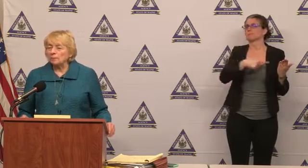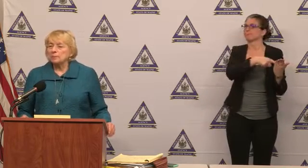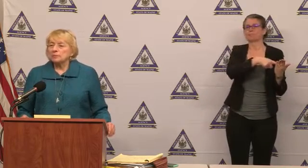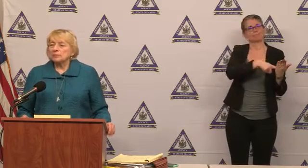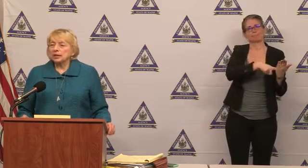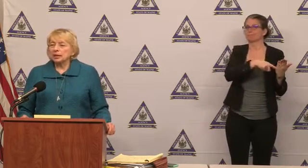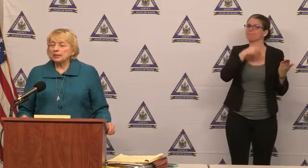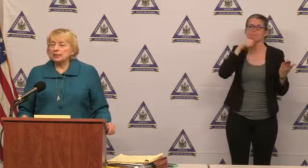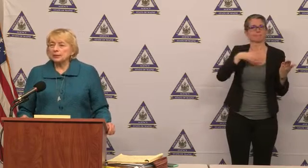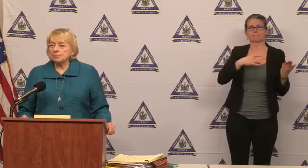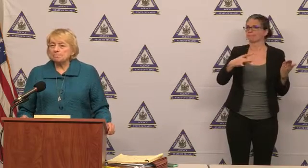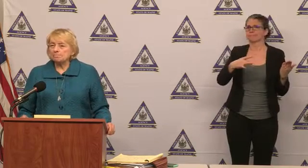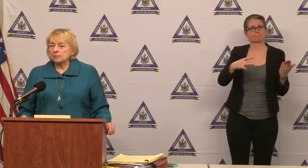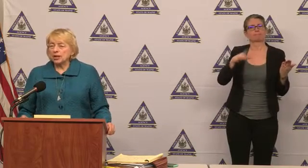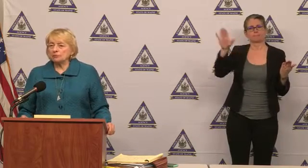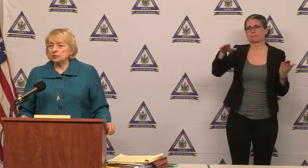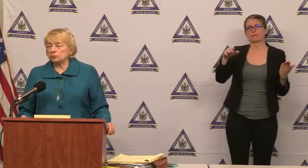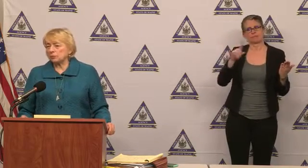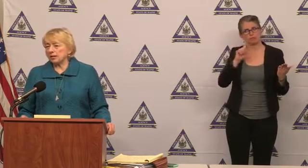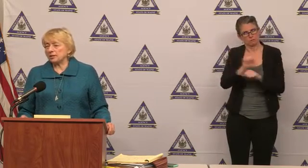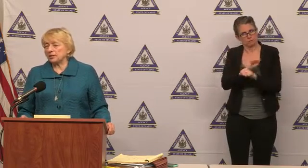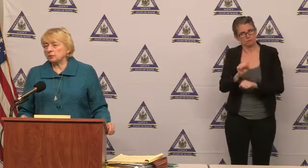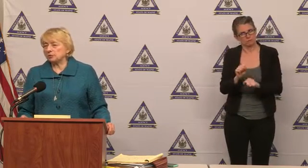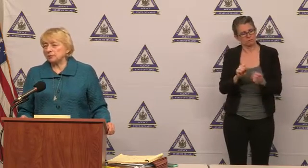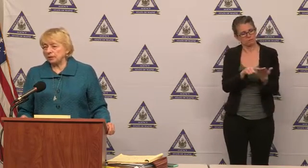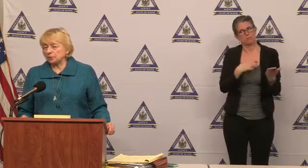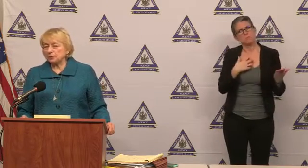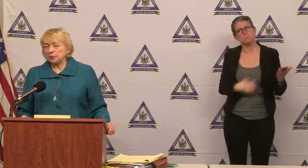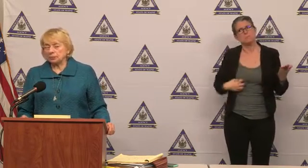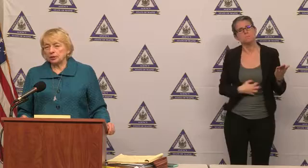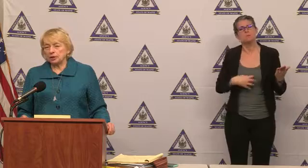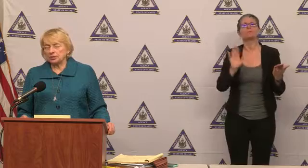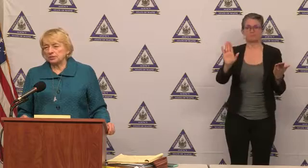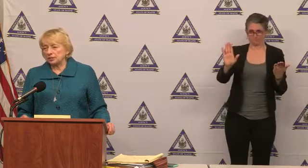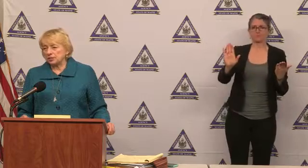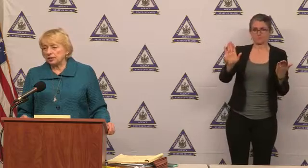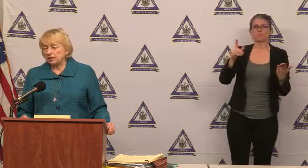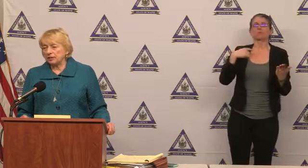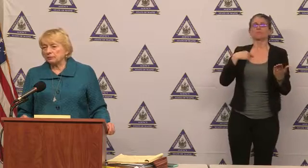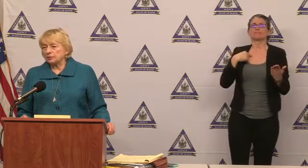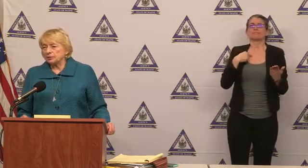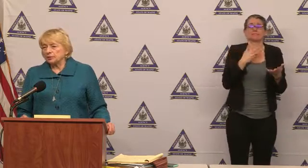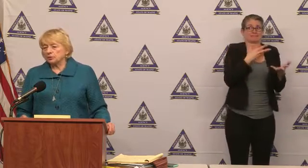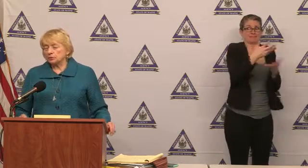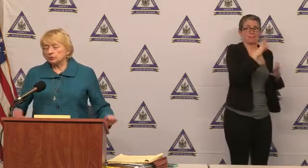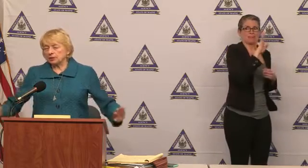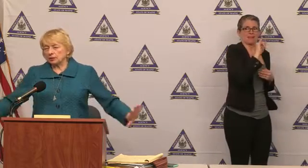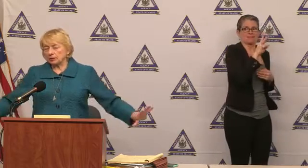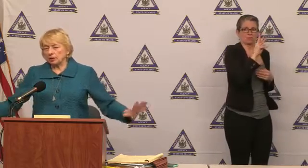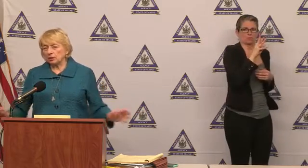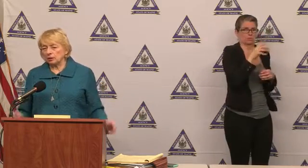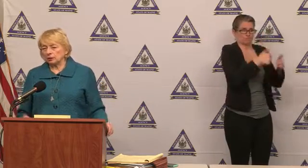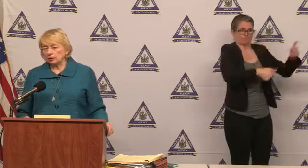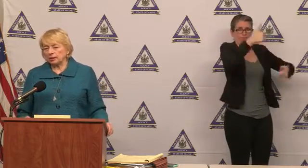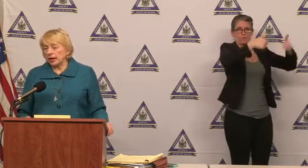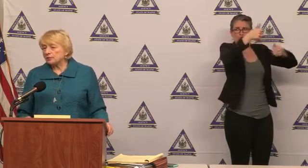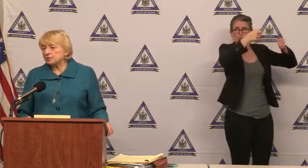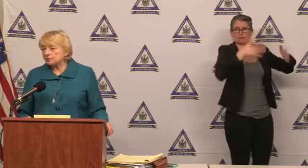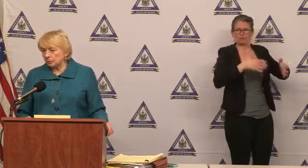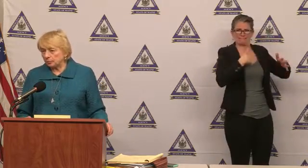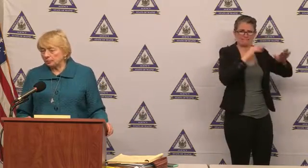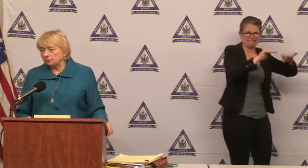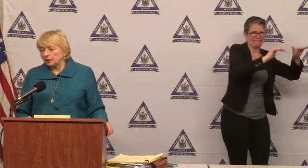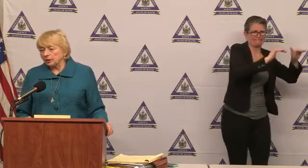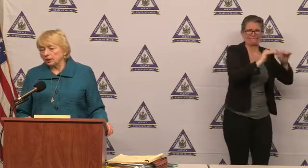all. And I have talked with the Bath Iron Works management about precautions they're taking to prevent gatherings